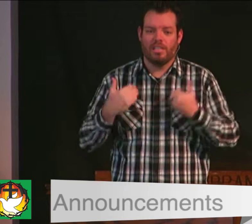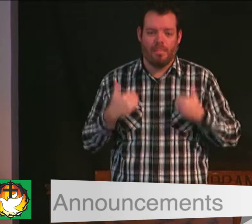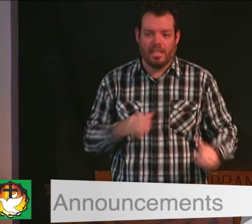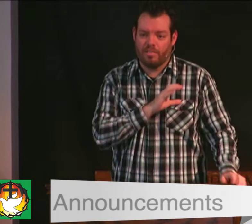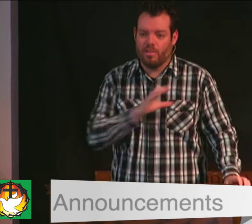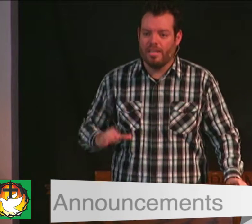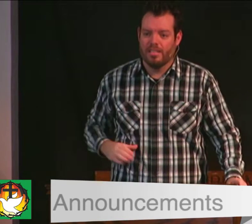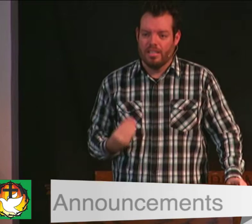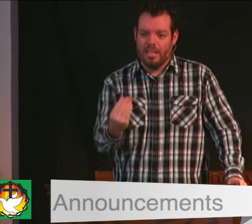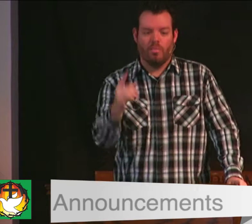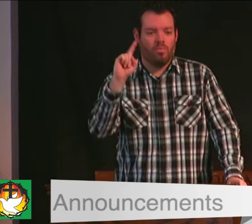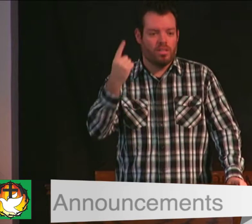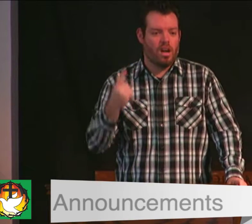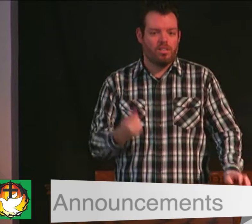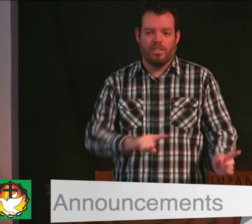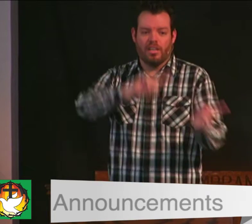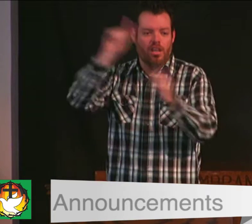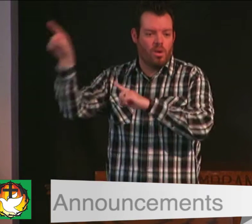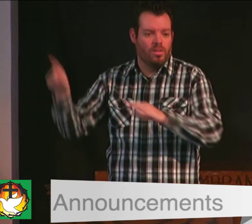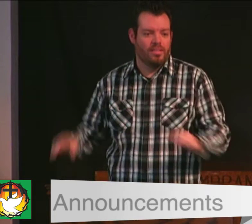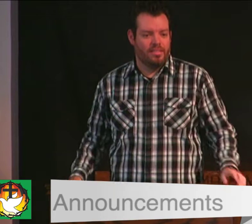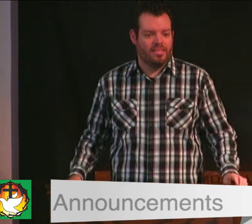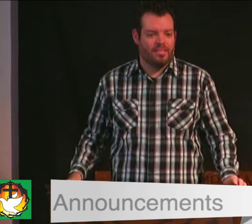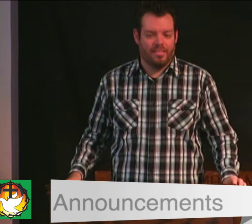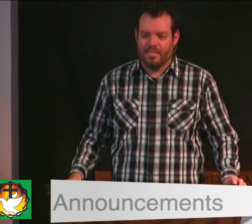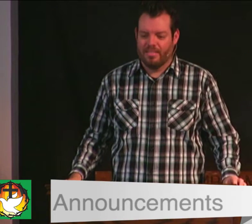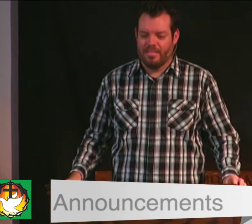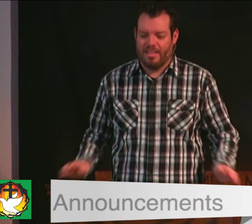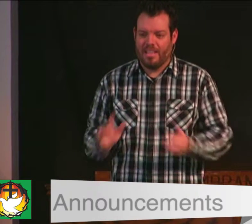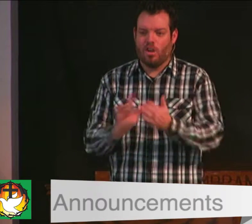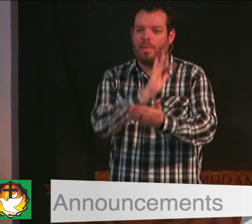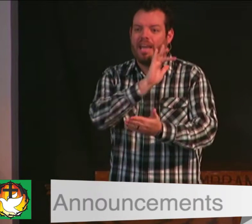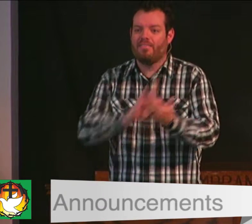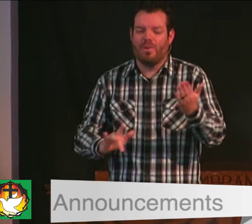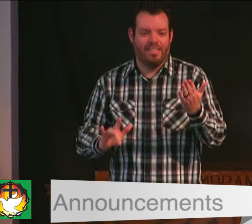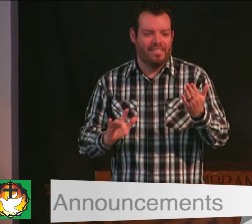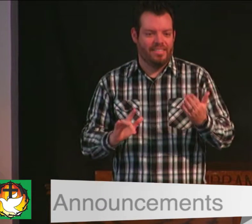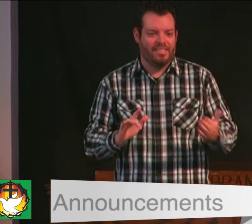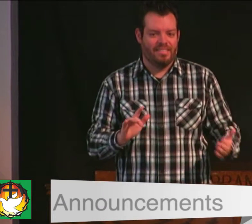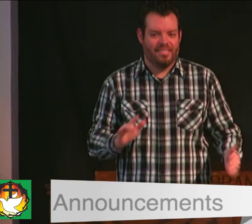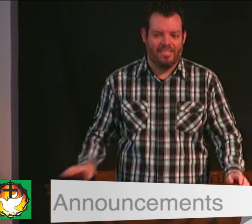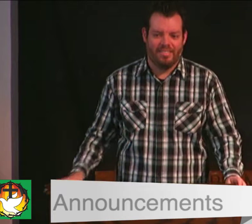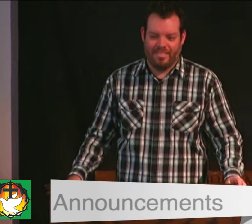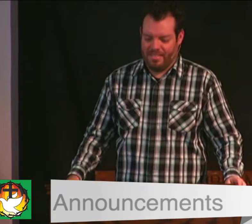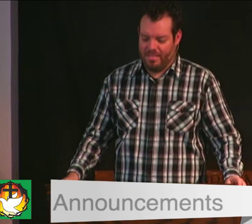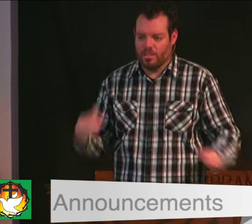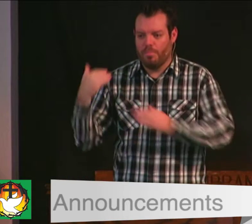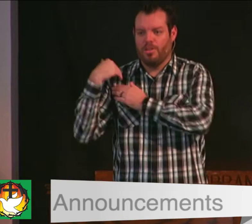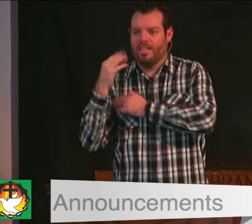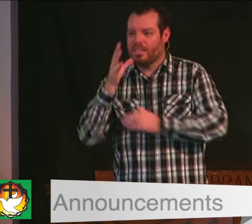body of Christ, and we give $1 so they could go, and it's all paid for. There's no burden on the